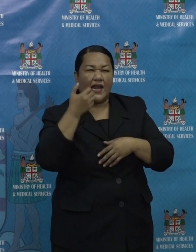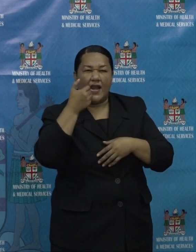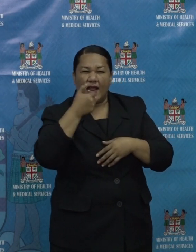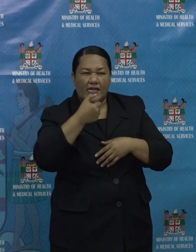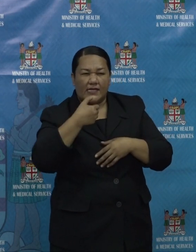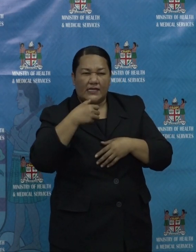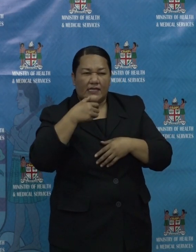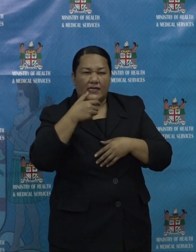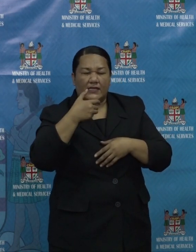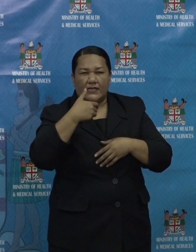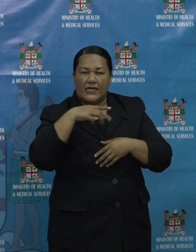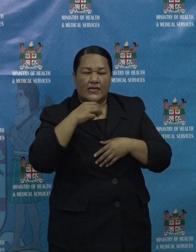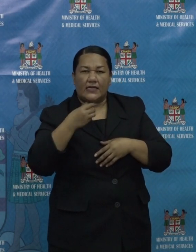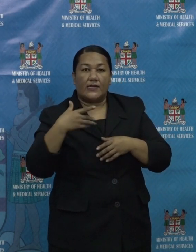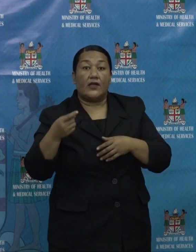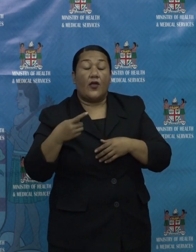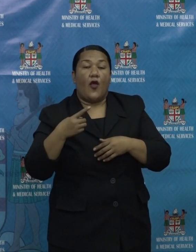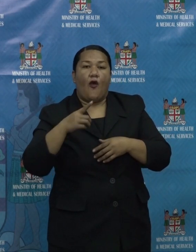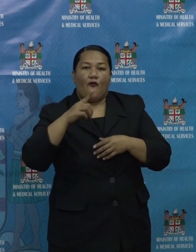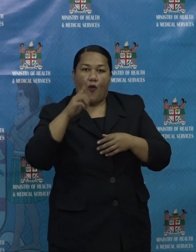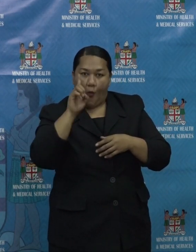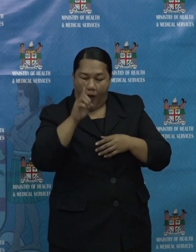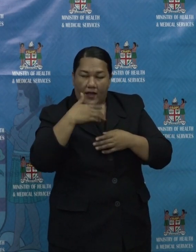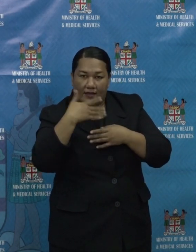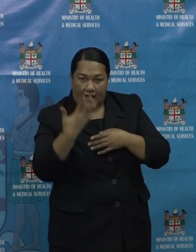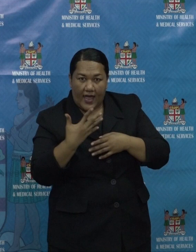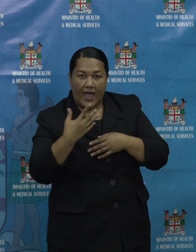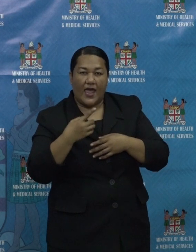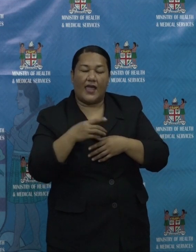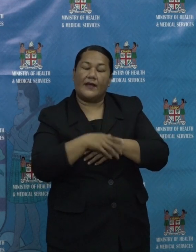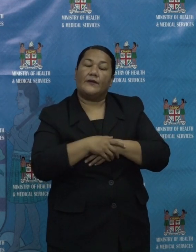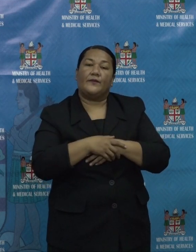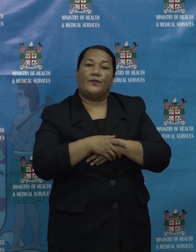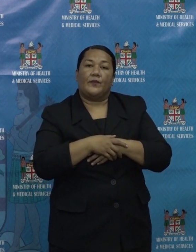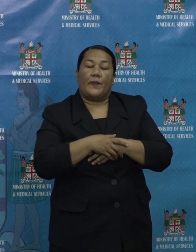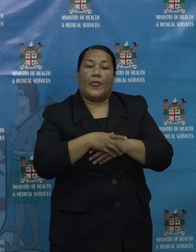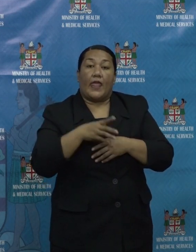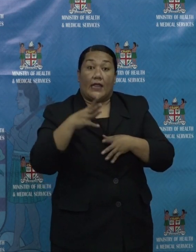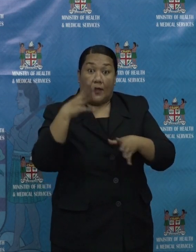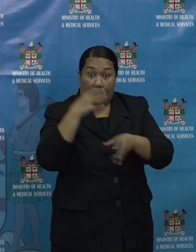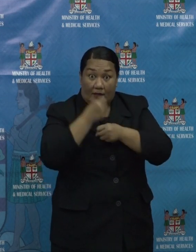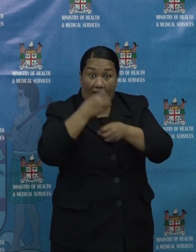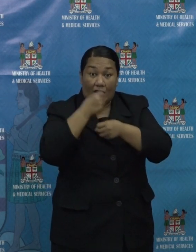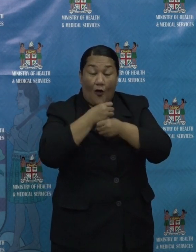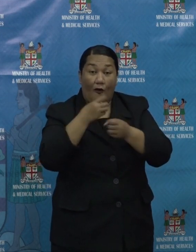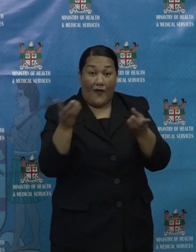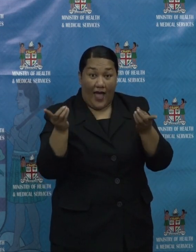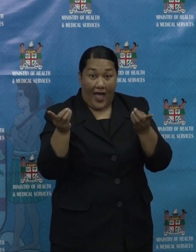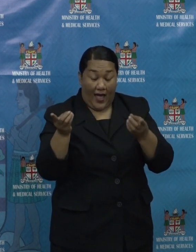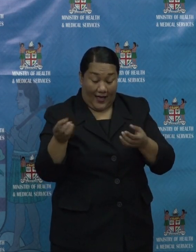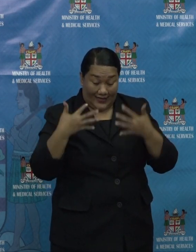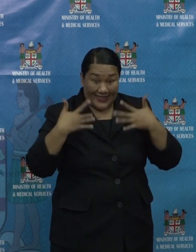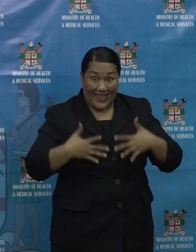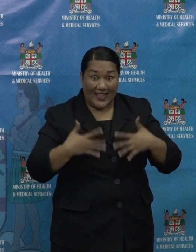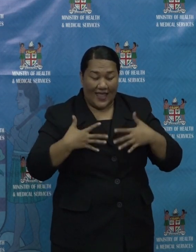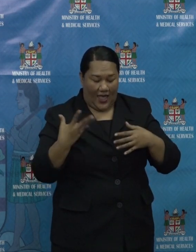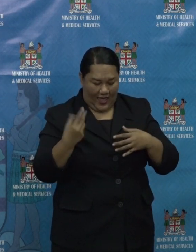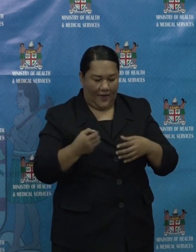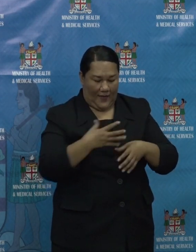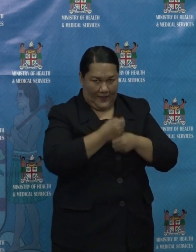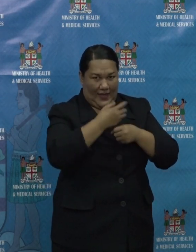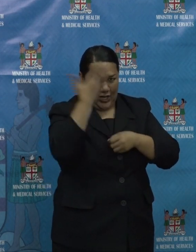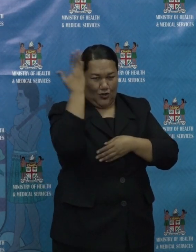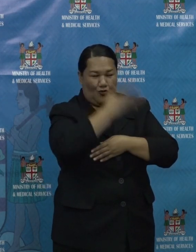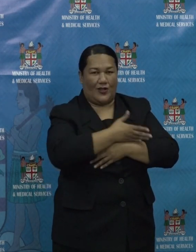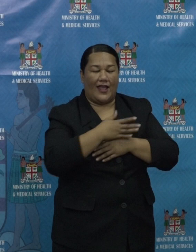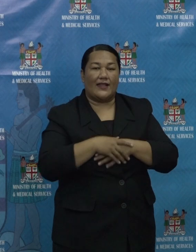908 cases per million population per day. The testing data will be updated later tonight. In terms of vaccination,